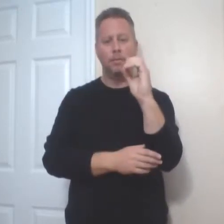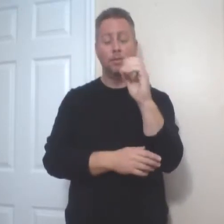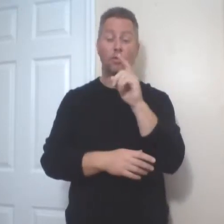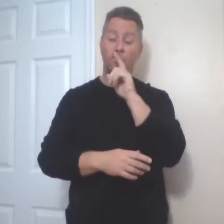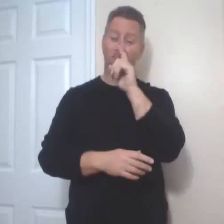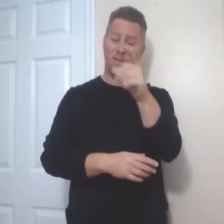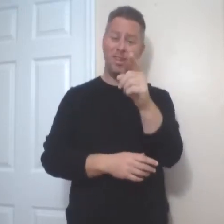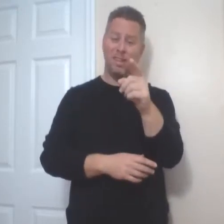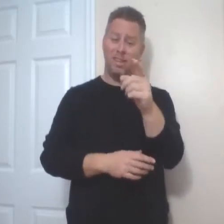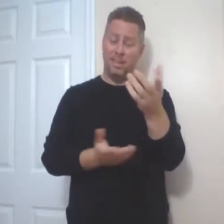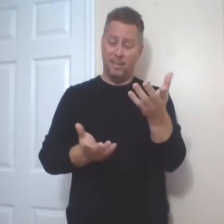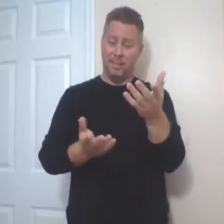this.